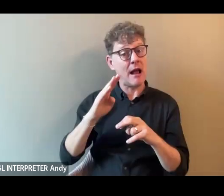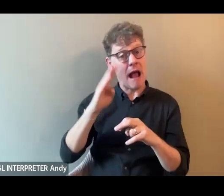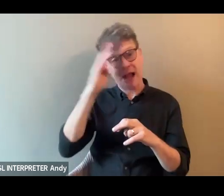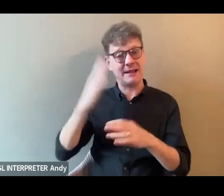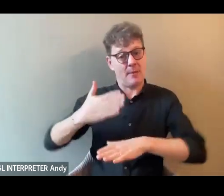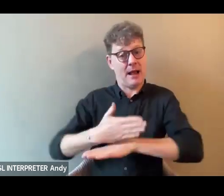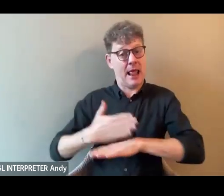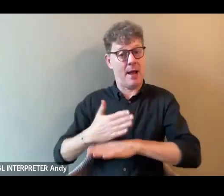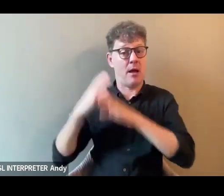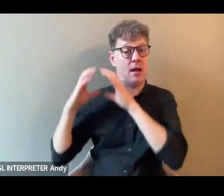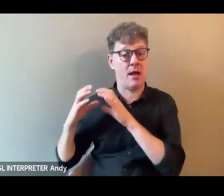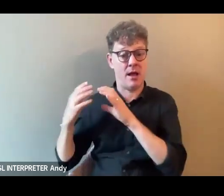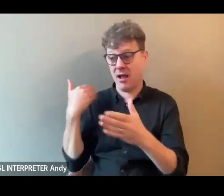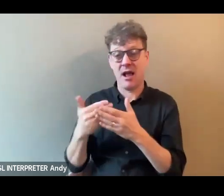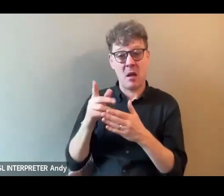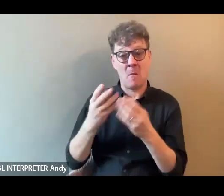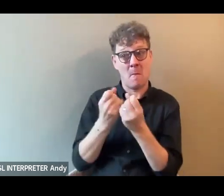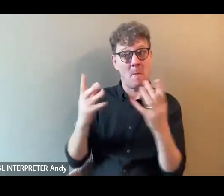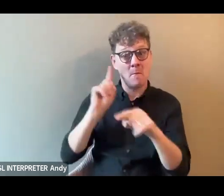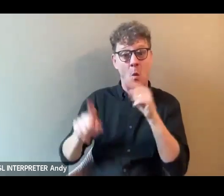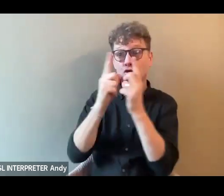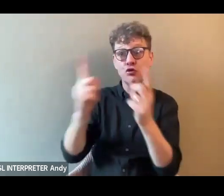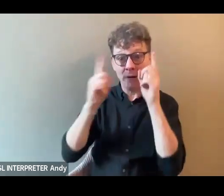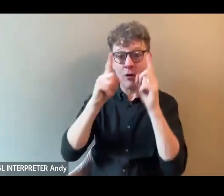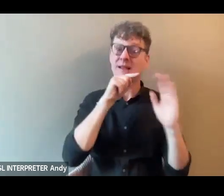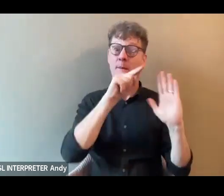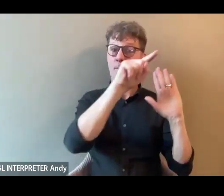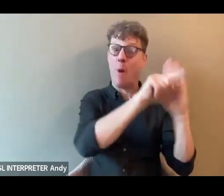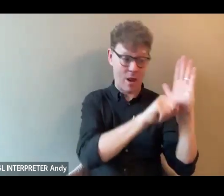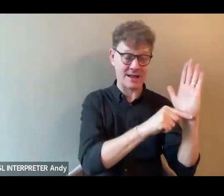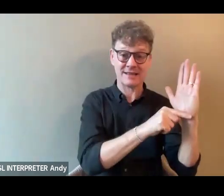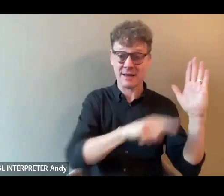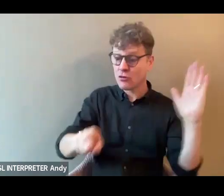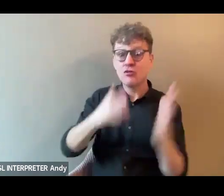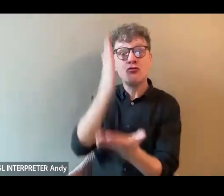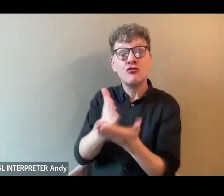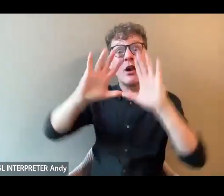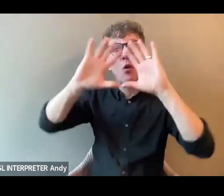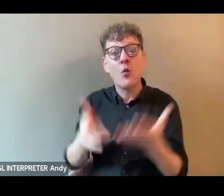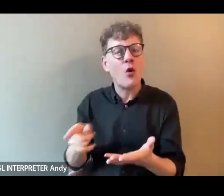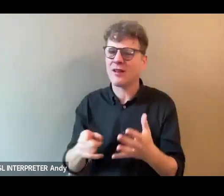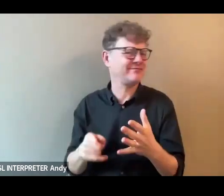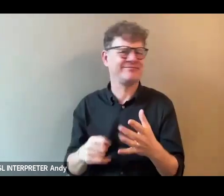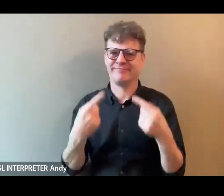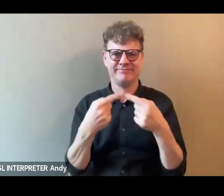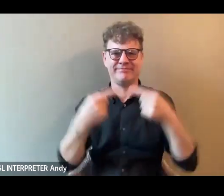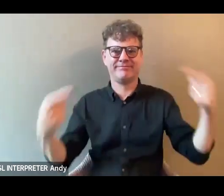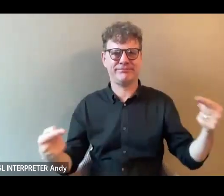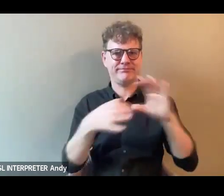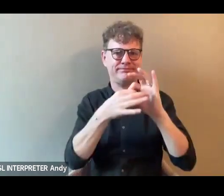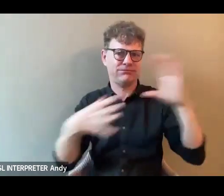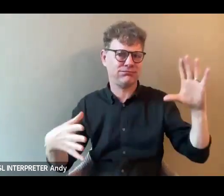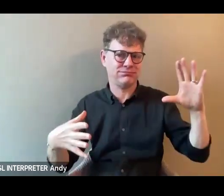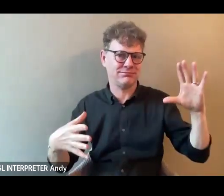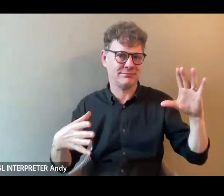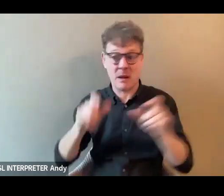apparent that what institutions' policies might be, the rhetoric just does not match the lived experience of people